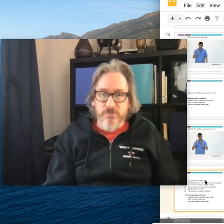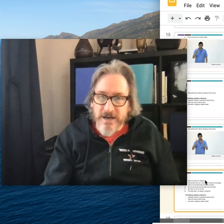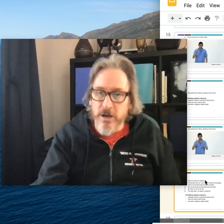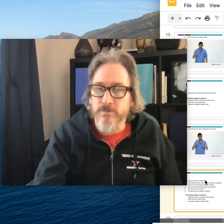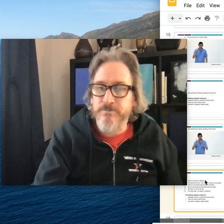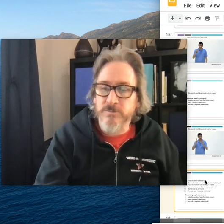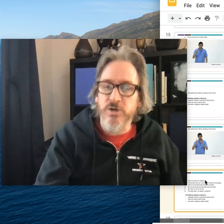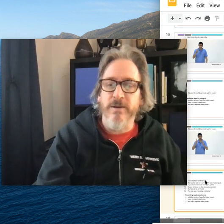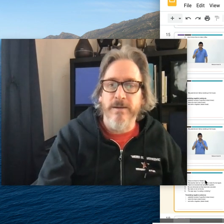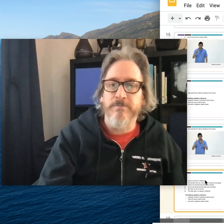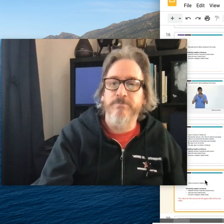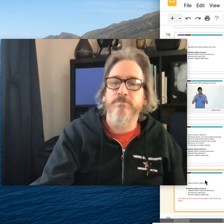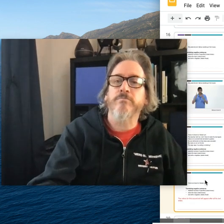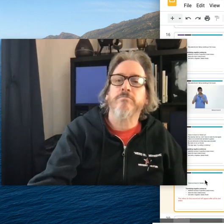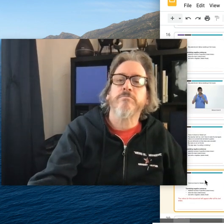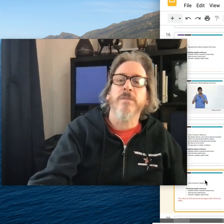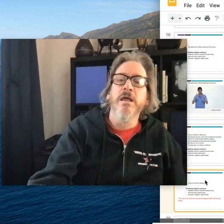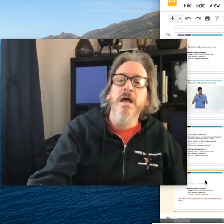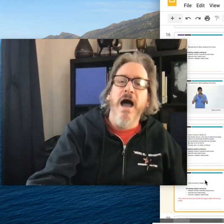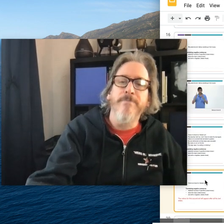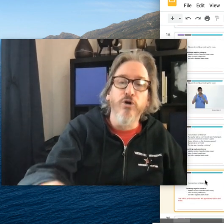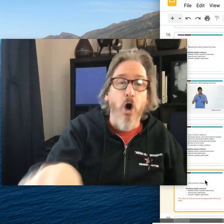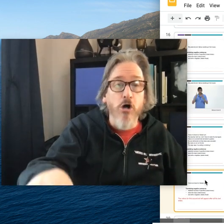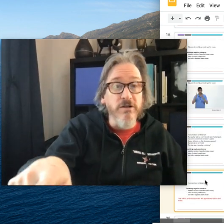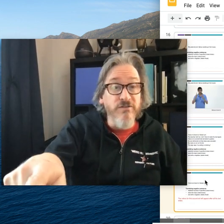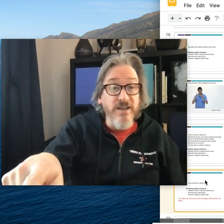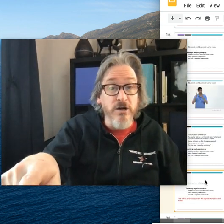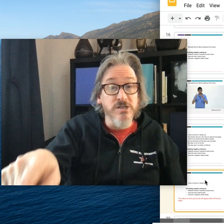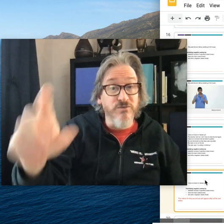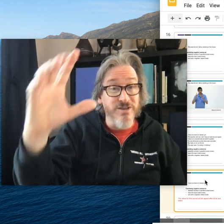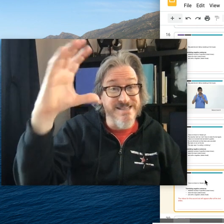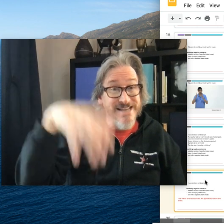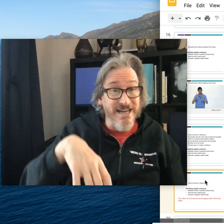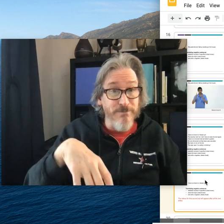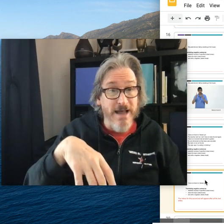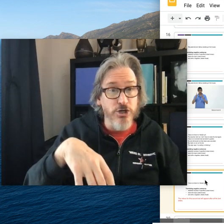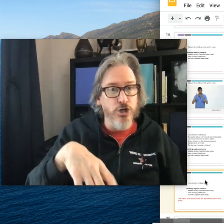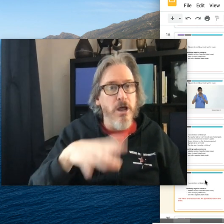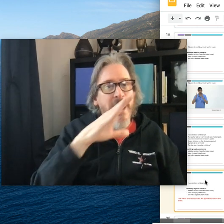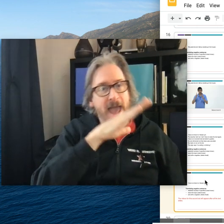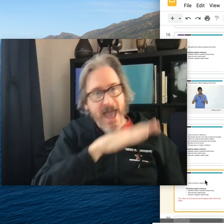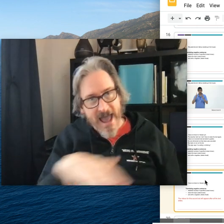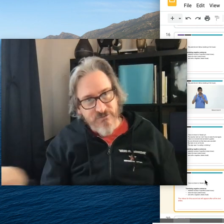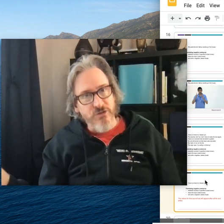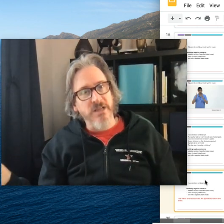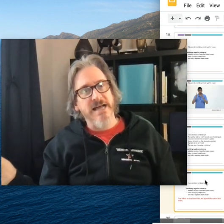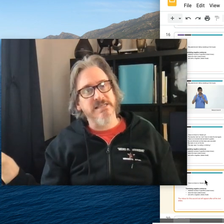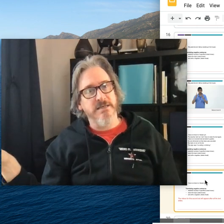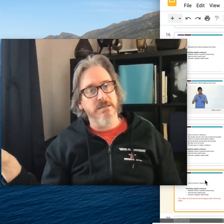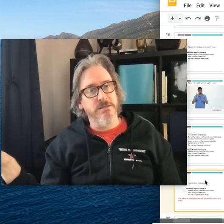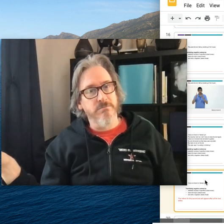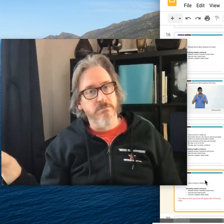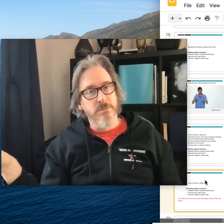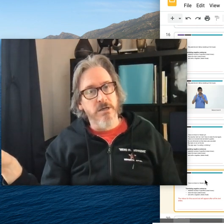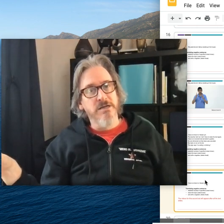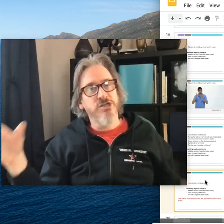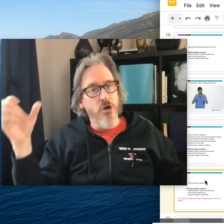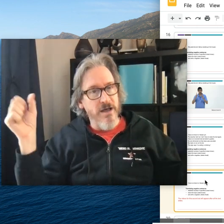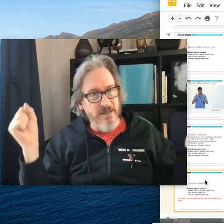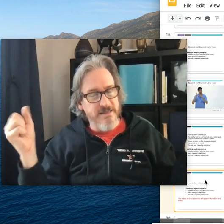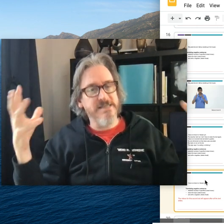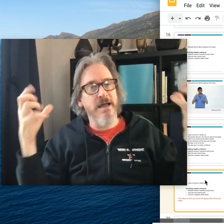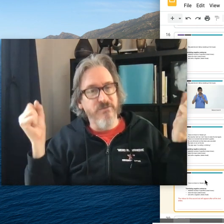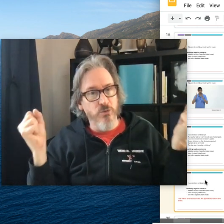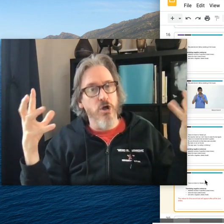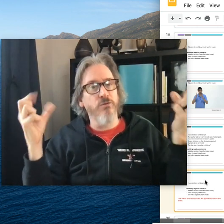That's the best way to know. So anyway, I put all of the videos for this second batch after the last sentence.